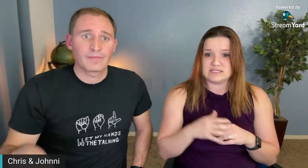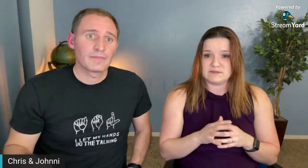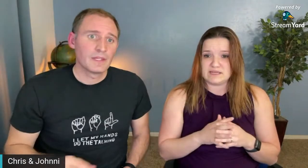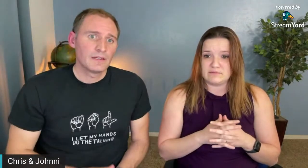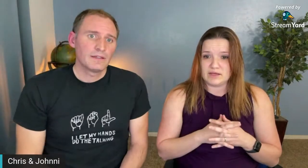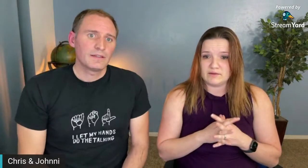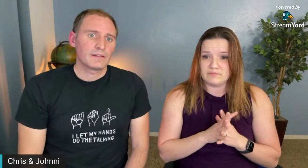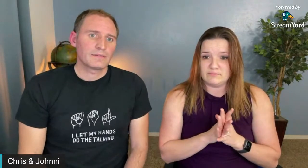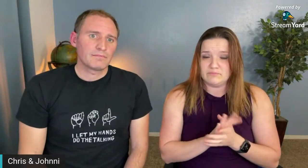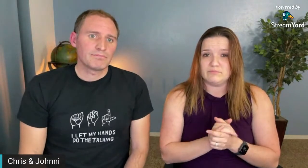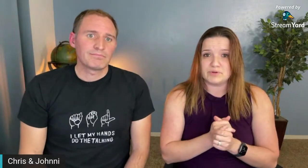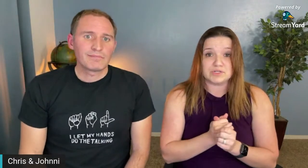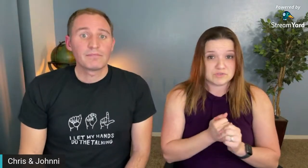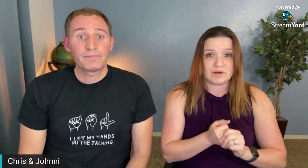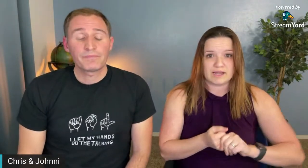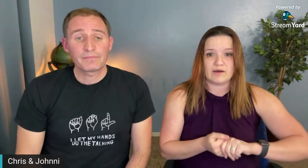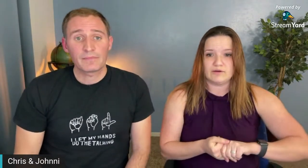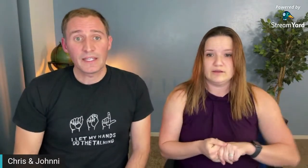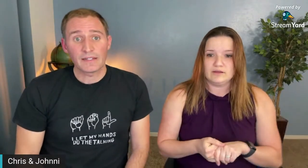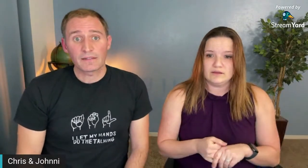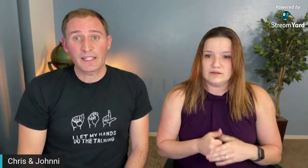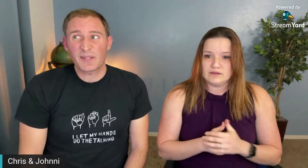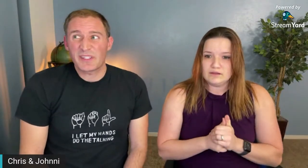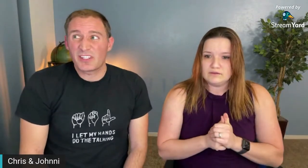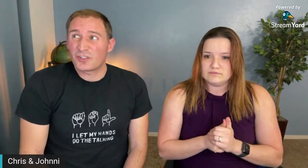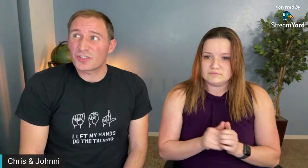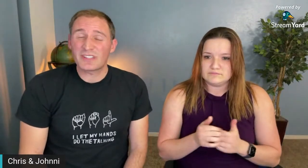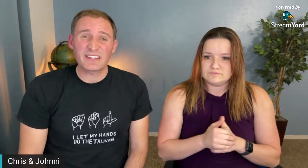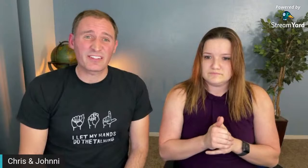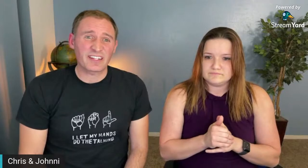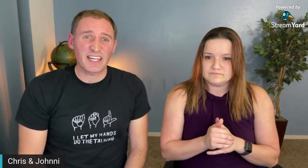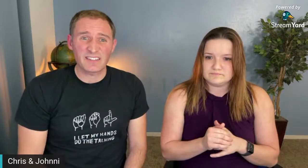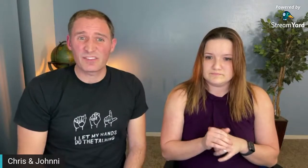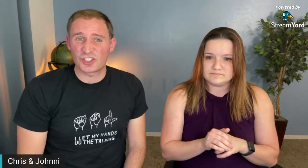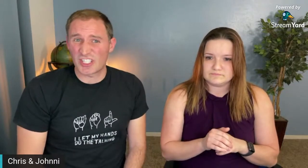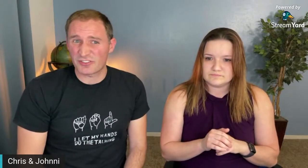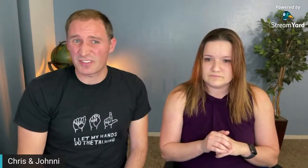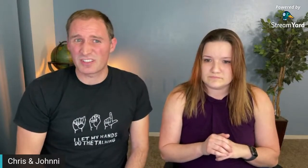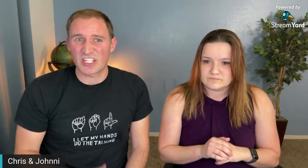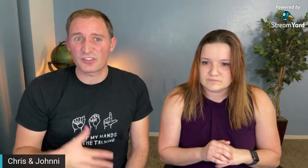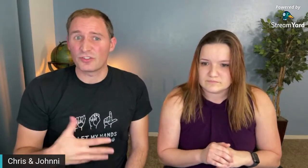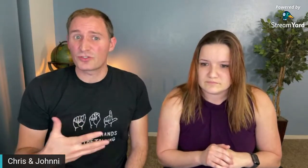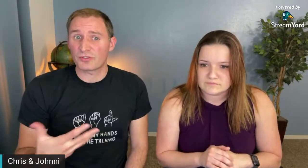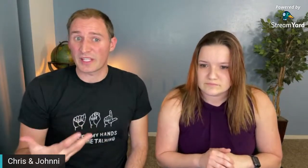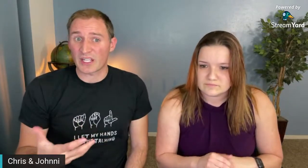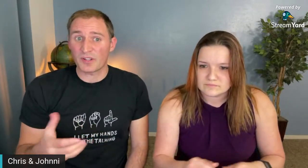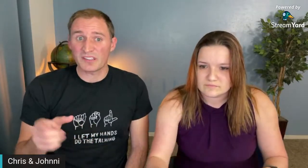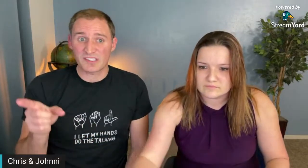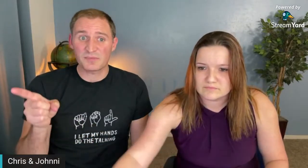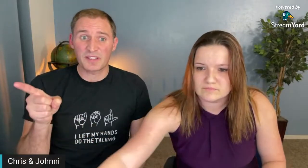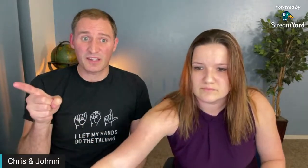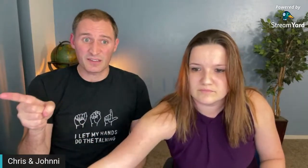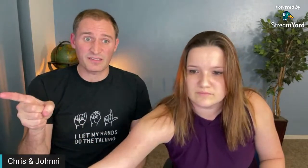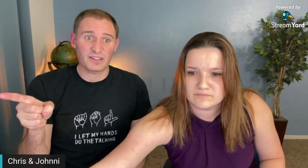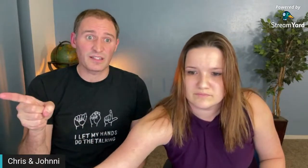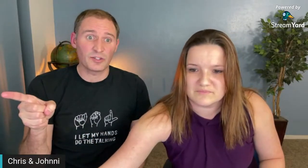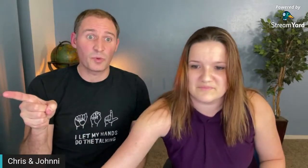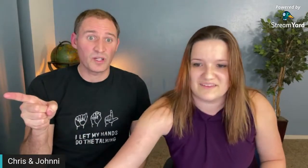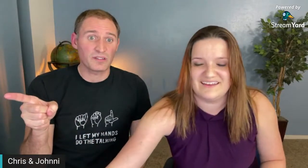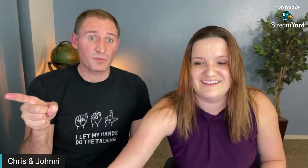being produced right now. Yeah, and I mean, usually they're kind of gender neutral anyways, just because you point to the person.